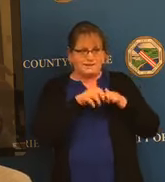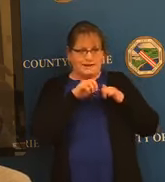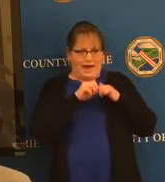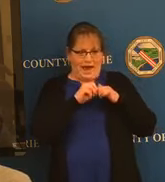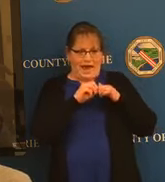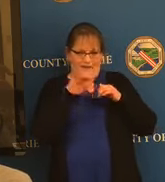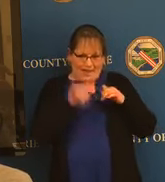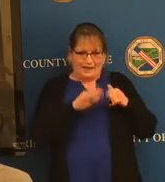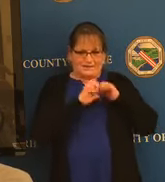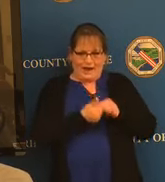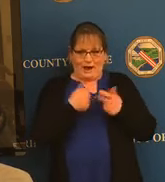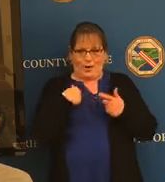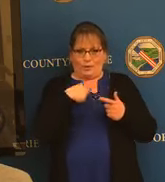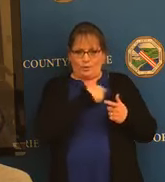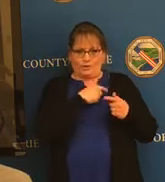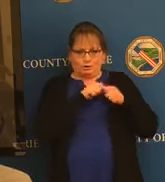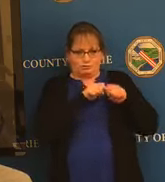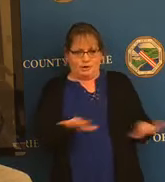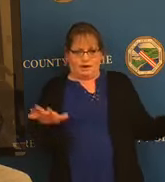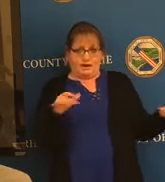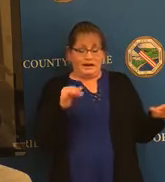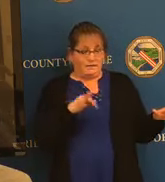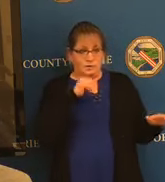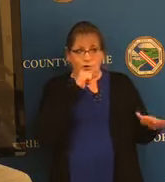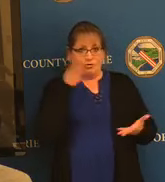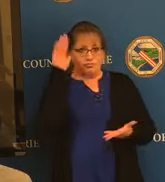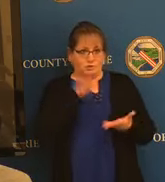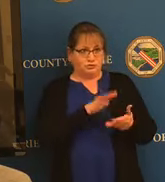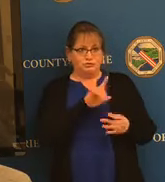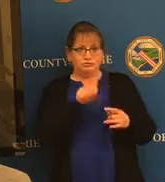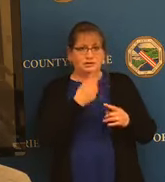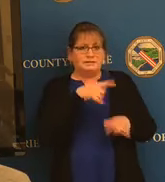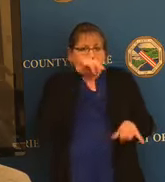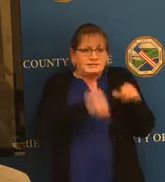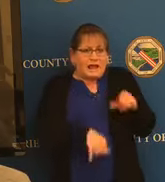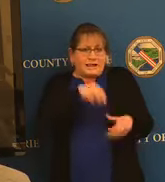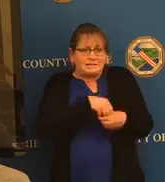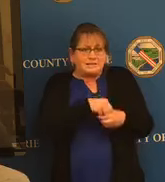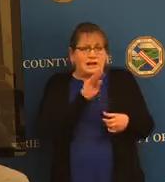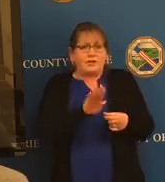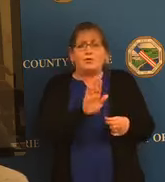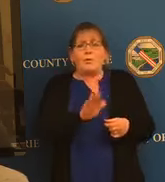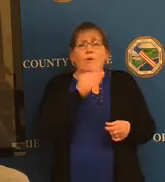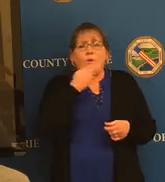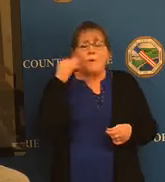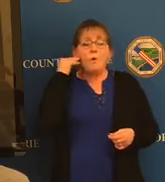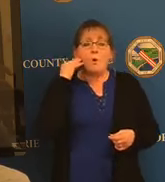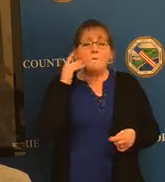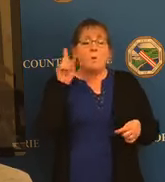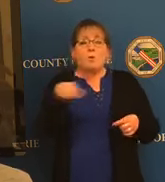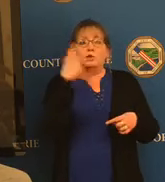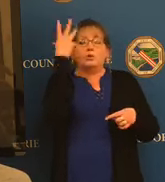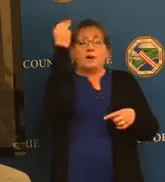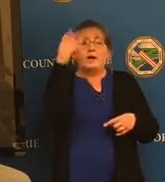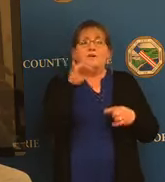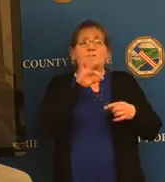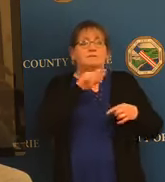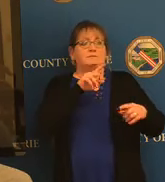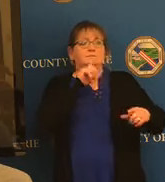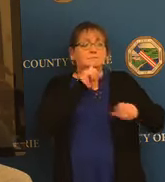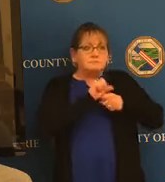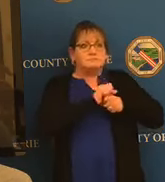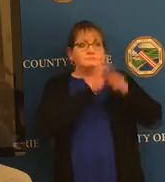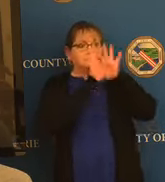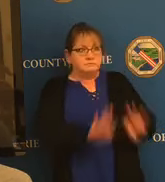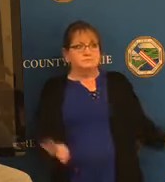community. And if we do not reduce that community spread by staying indoors and only going out when it's absolutely essential, we're